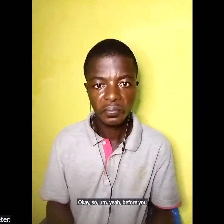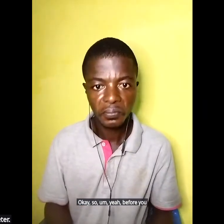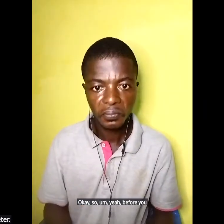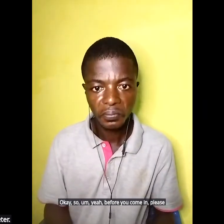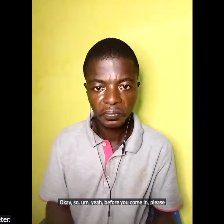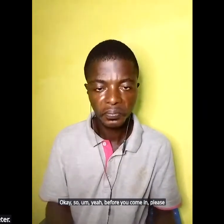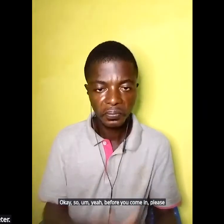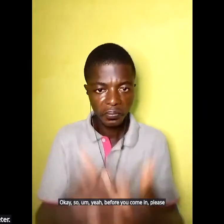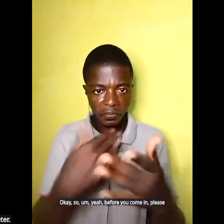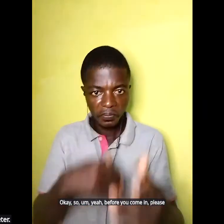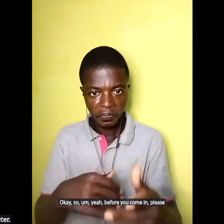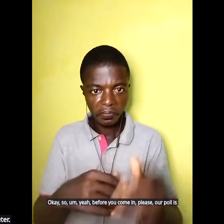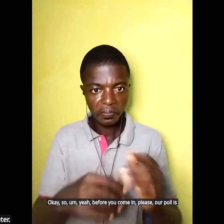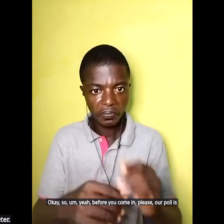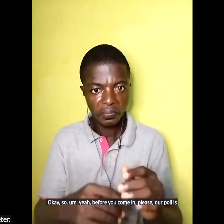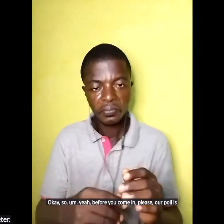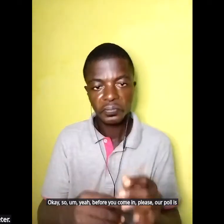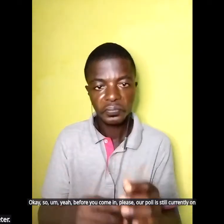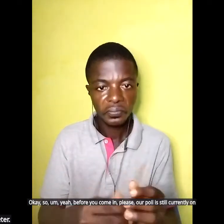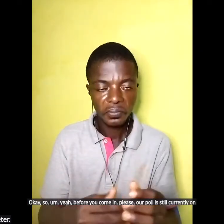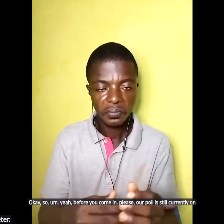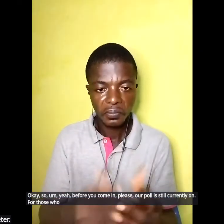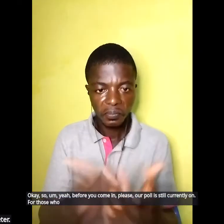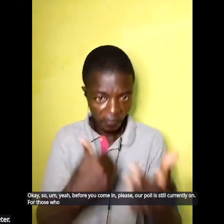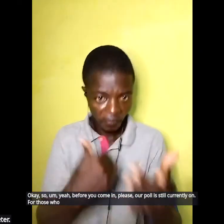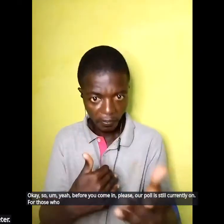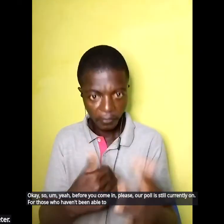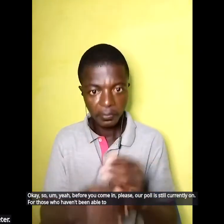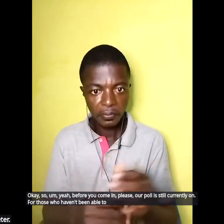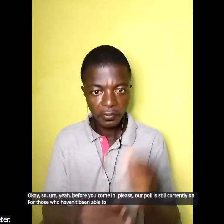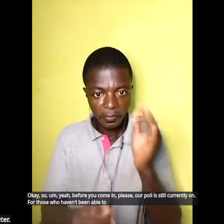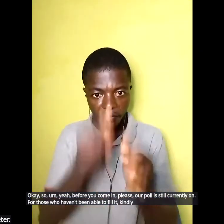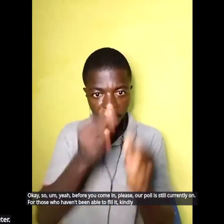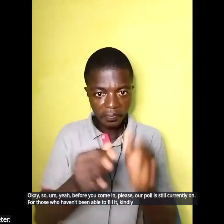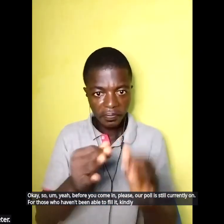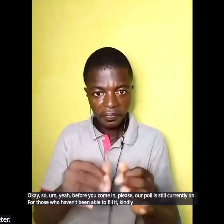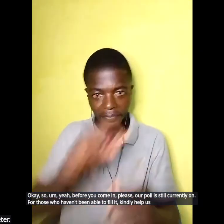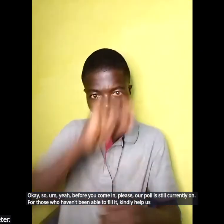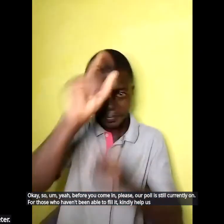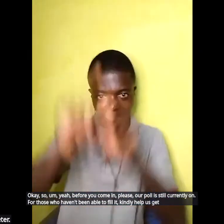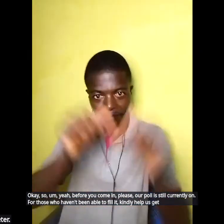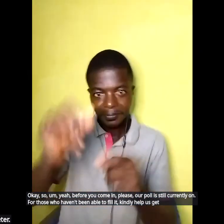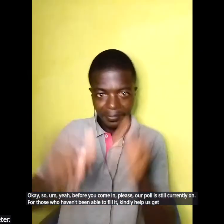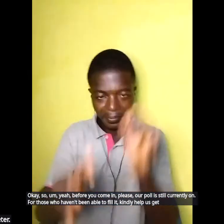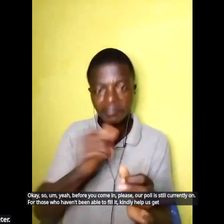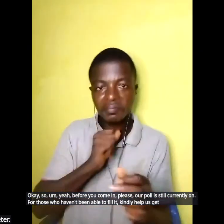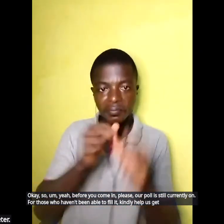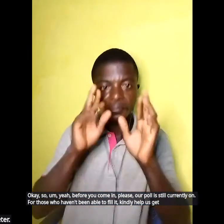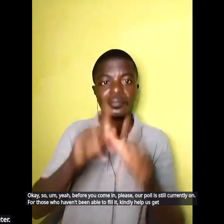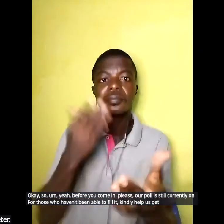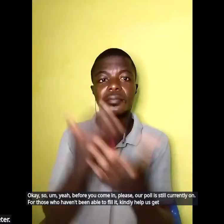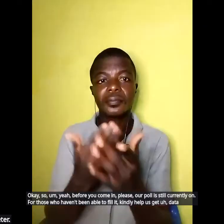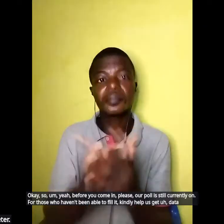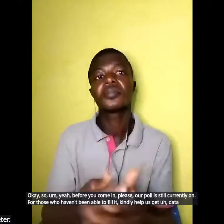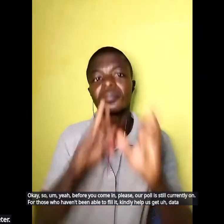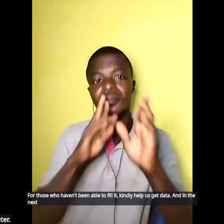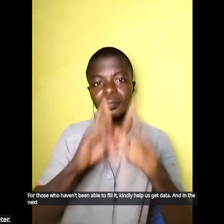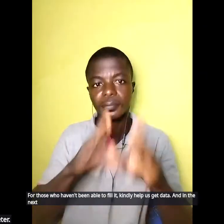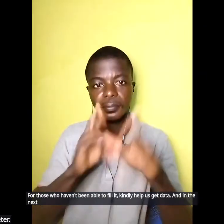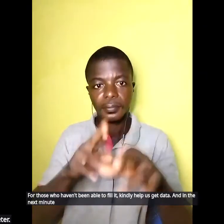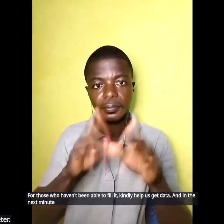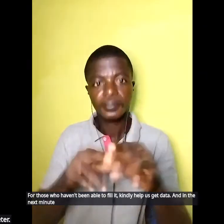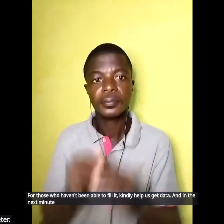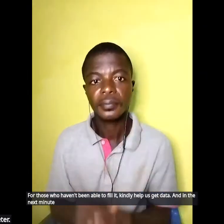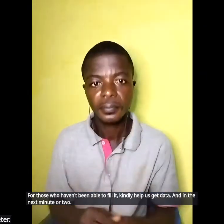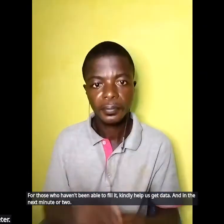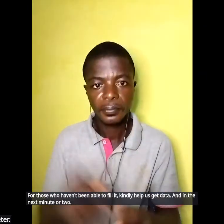please, our poll is still currently on. For those who haven't been able to fill it, kindly help us get our data, and in the next minute or